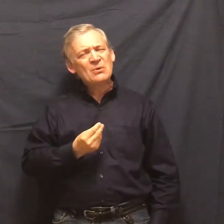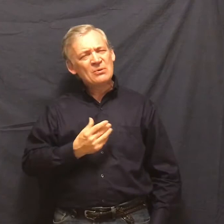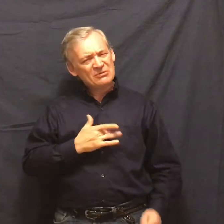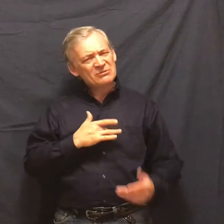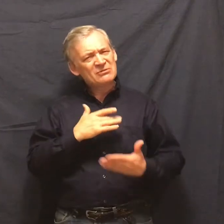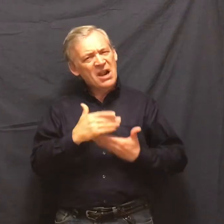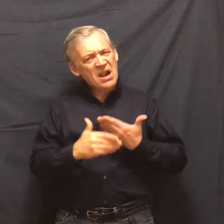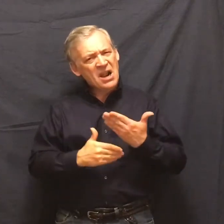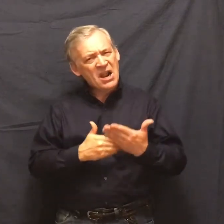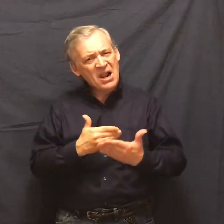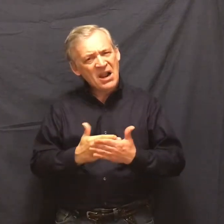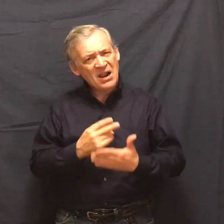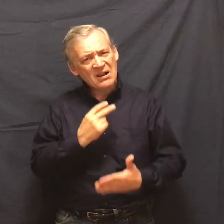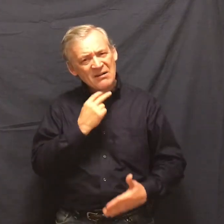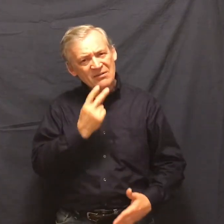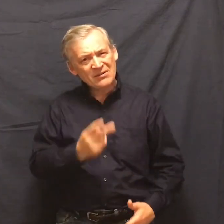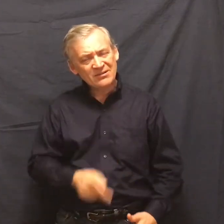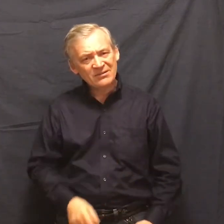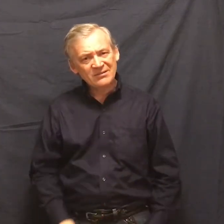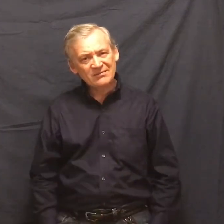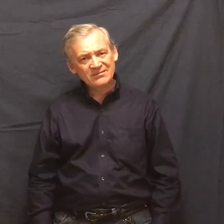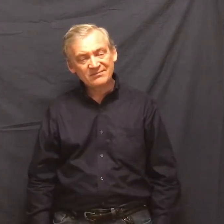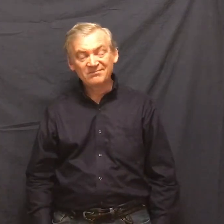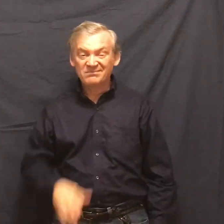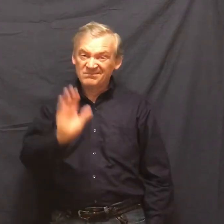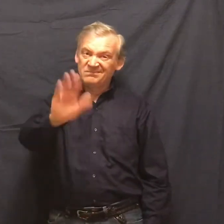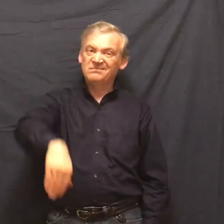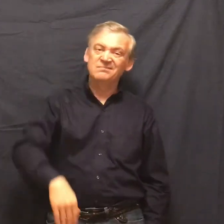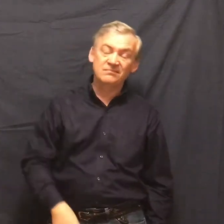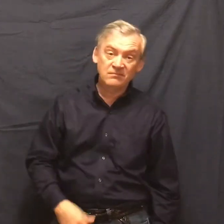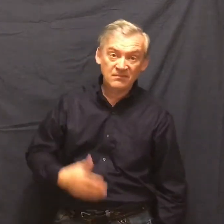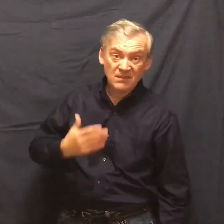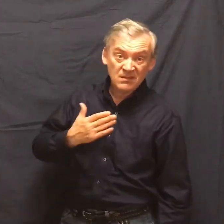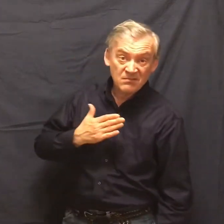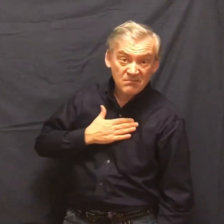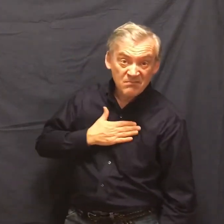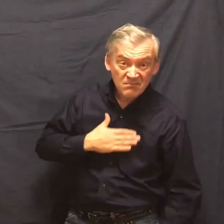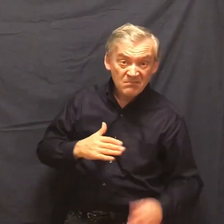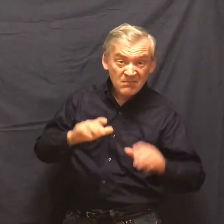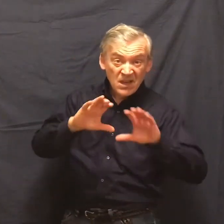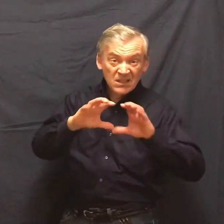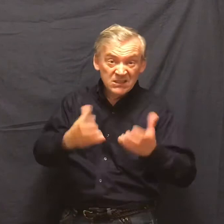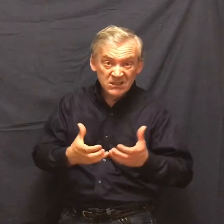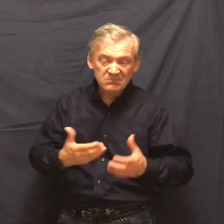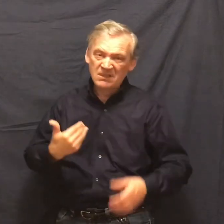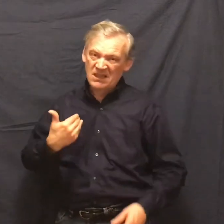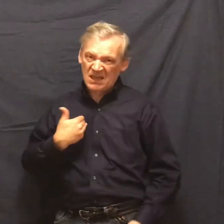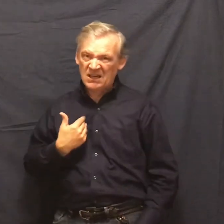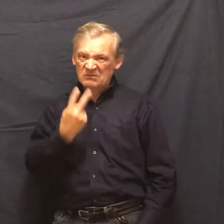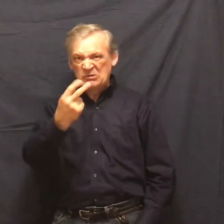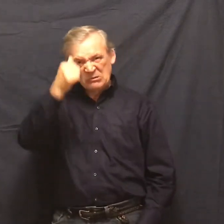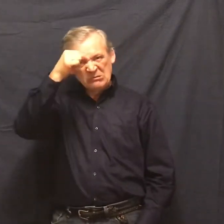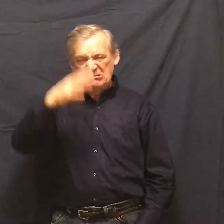"I got a pair of punks on my team that don't know a barley bag from a blue ball. You guys ever bucked any